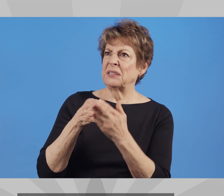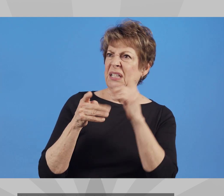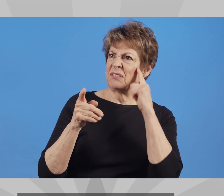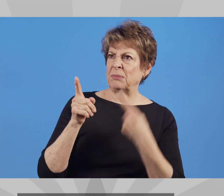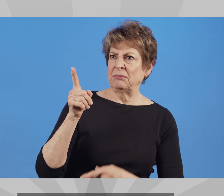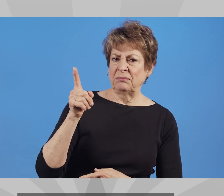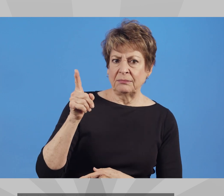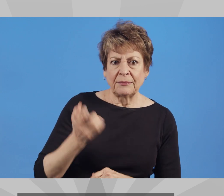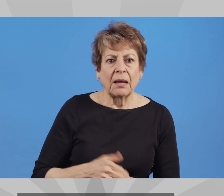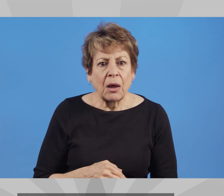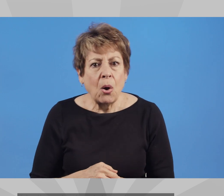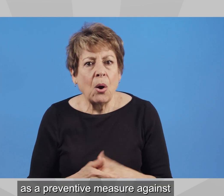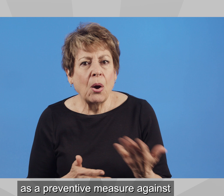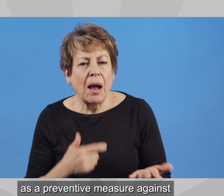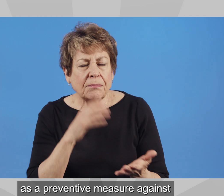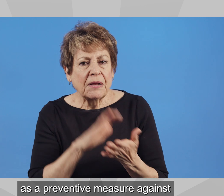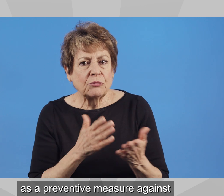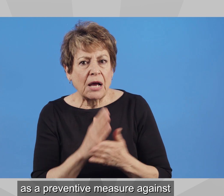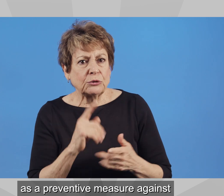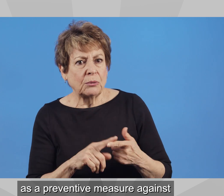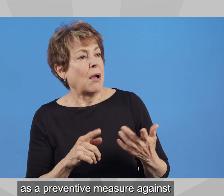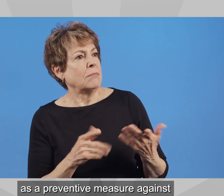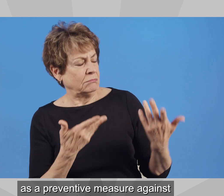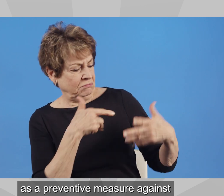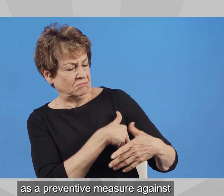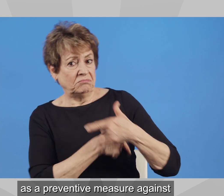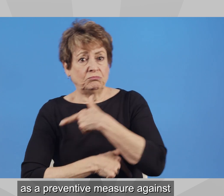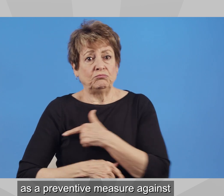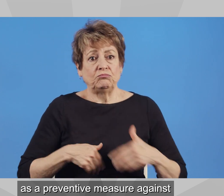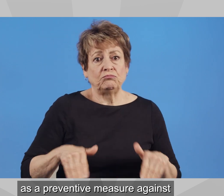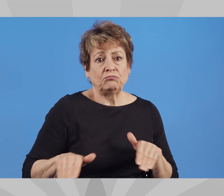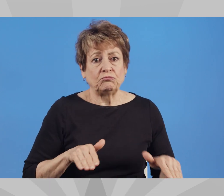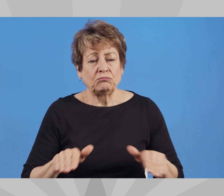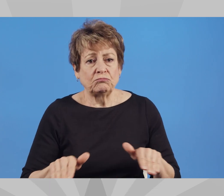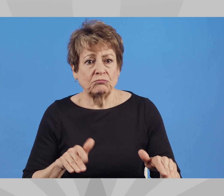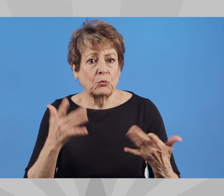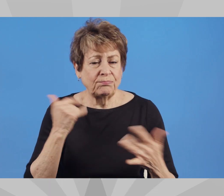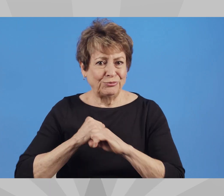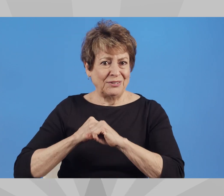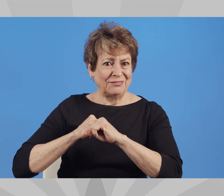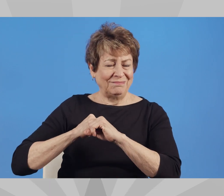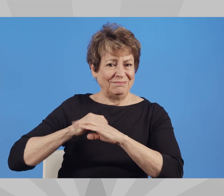I believe in the right to bear arms as a preventive measure against a tyrannical government.